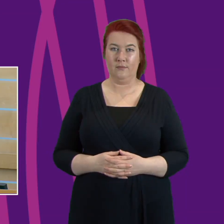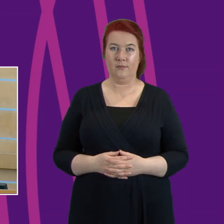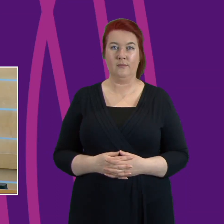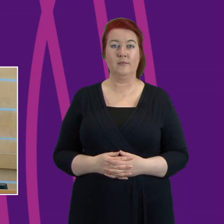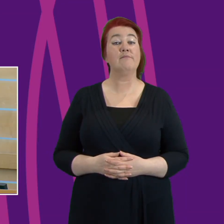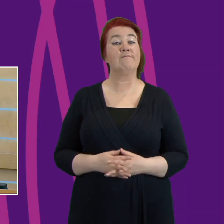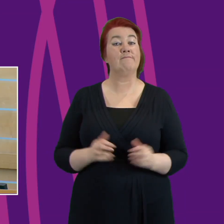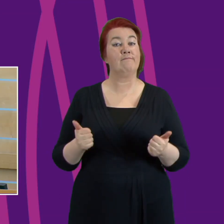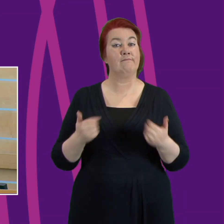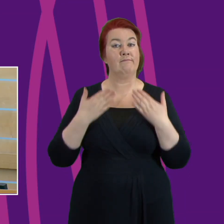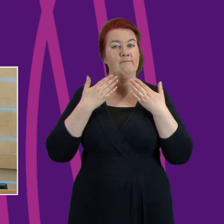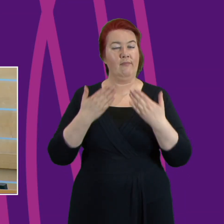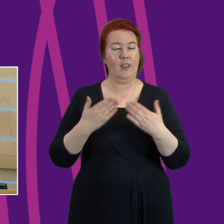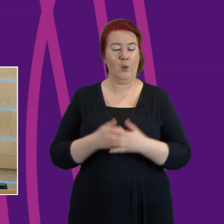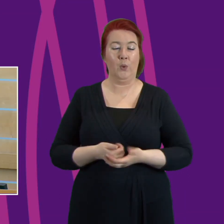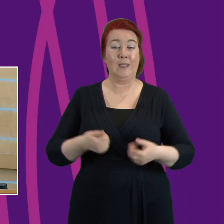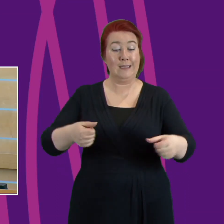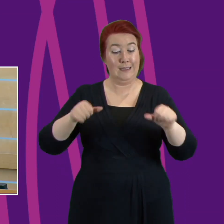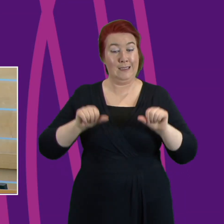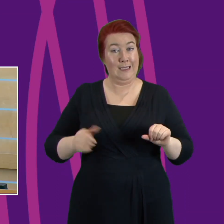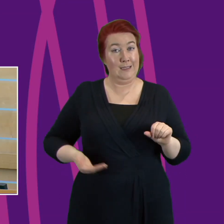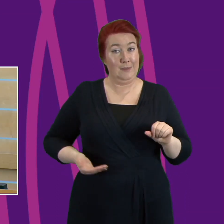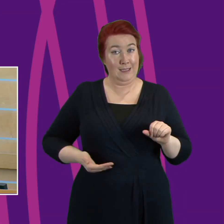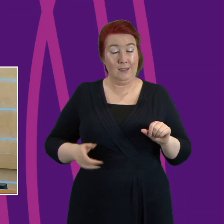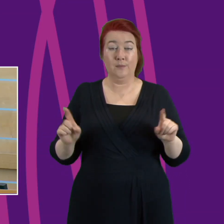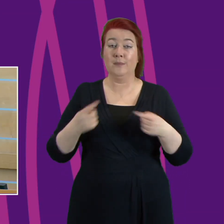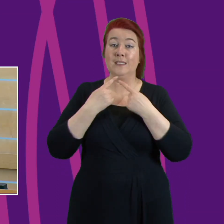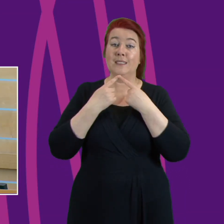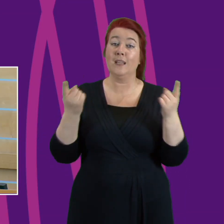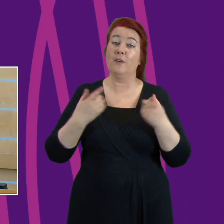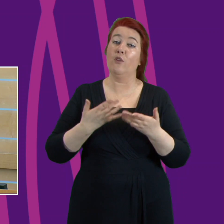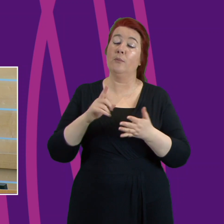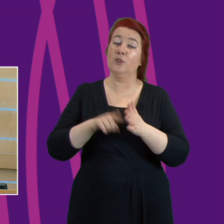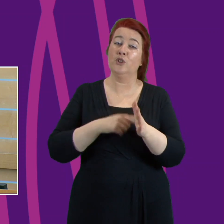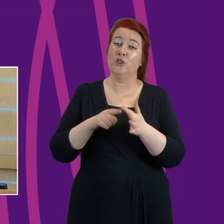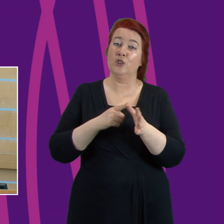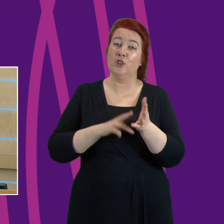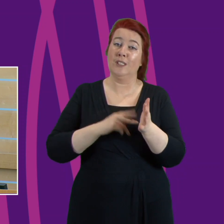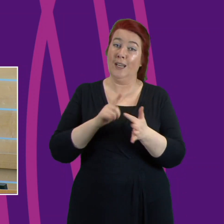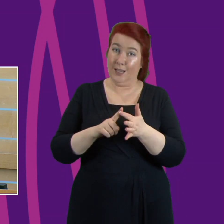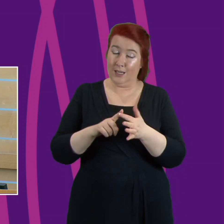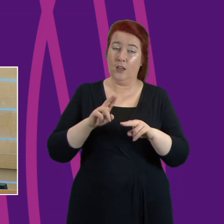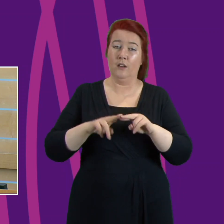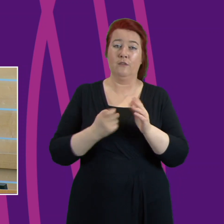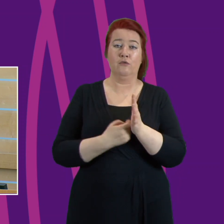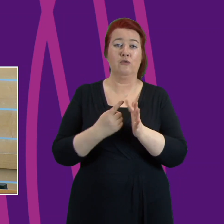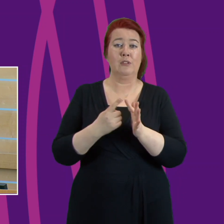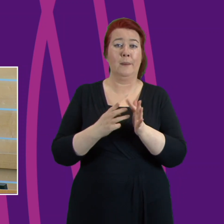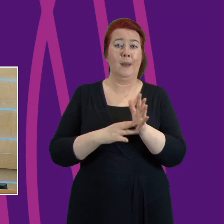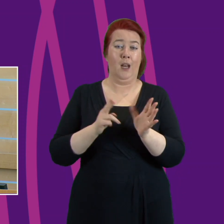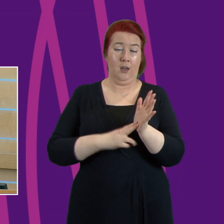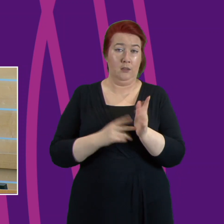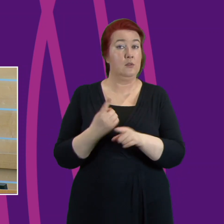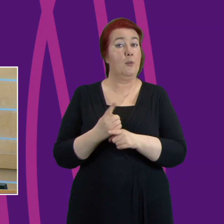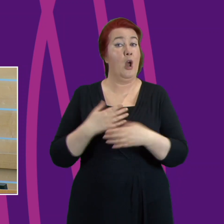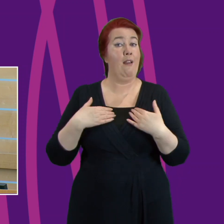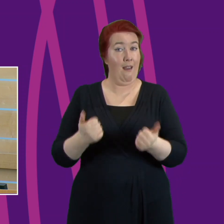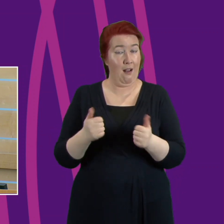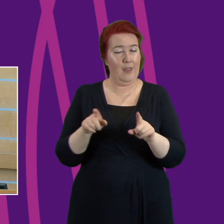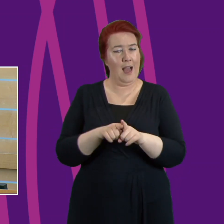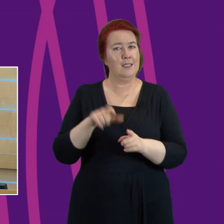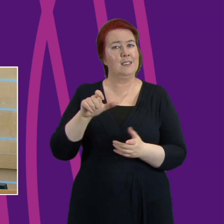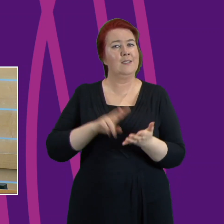Thank you very much. The next item of business is a statement by Jean Freeman on health and Covid-19. The Cabinet Secretary will